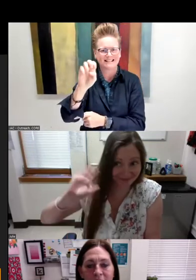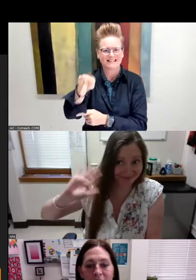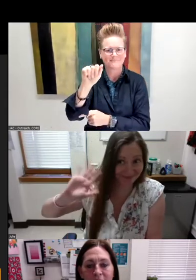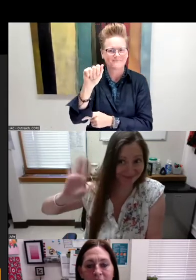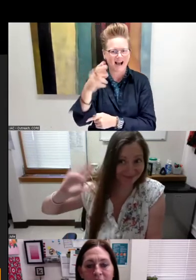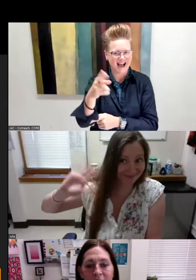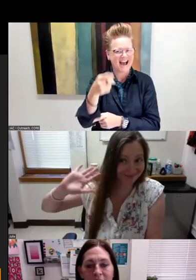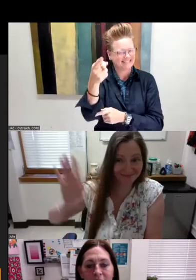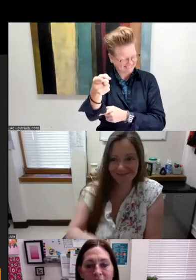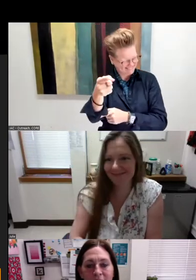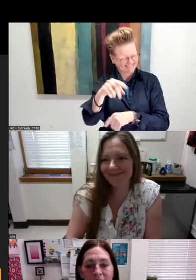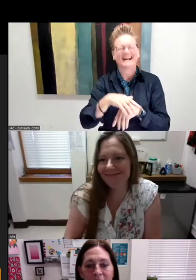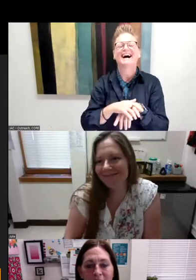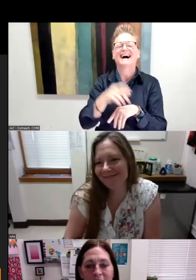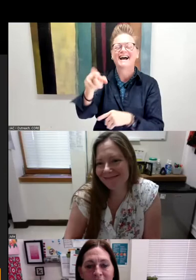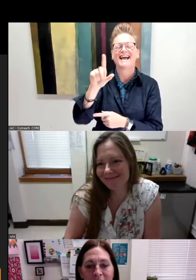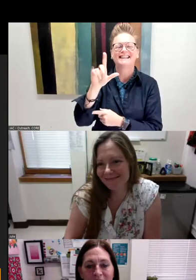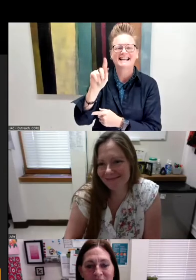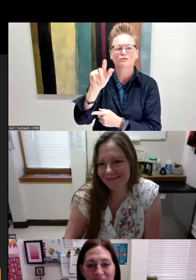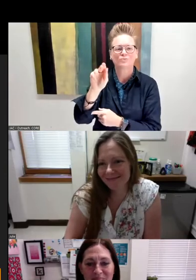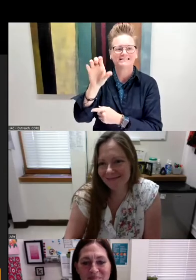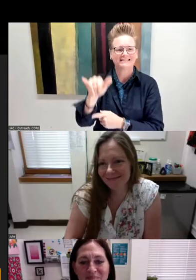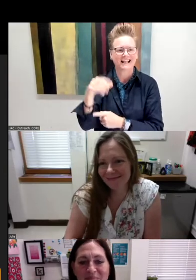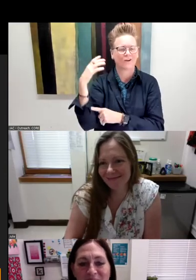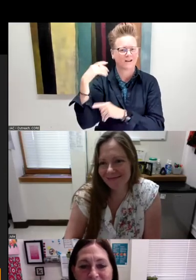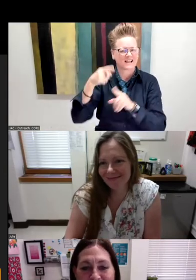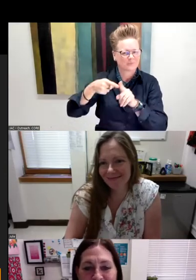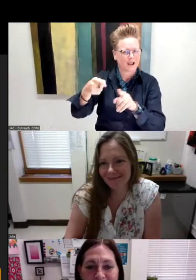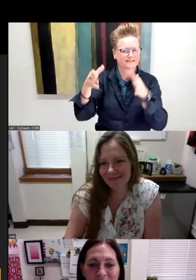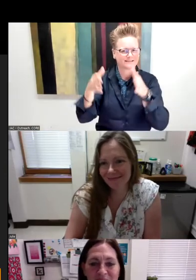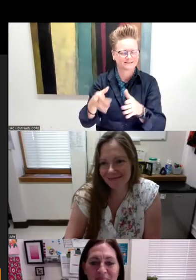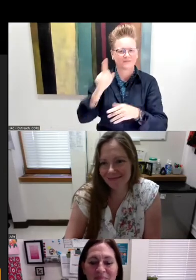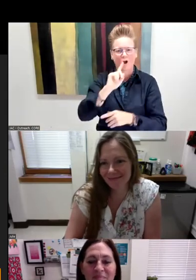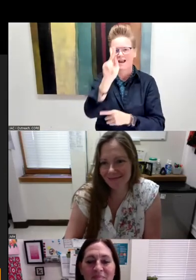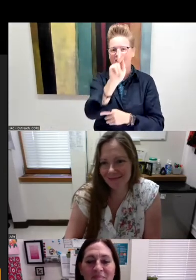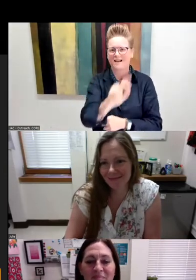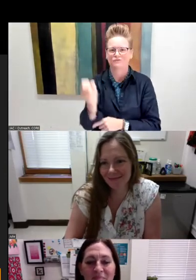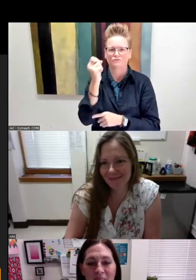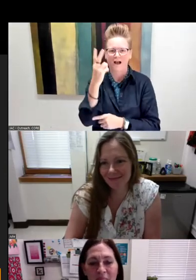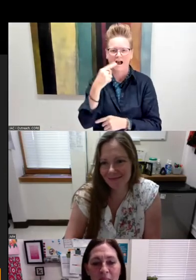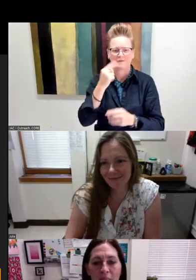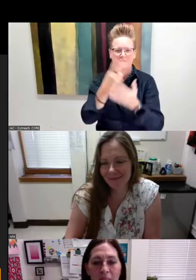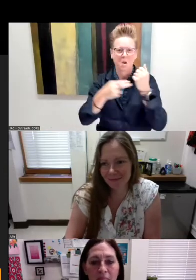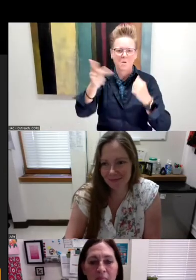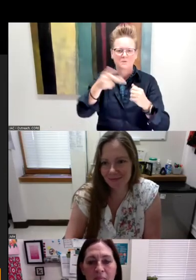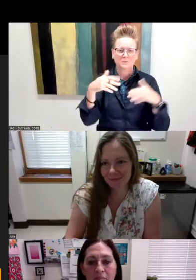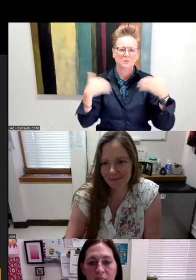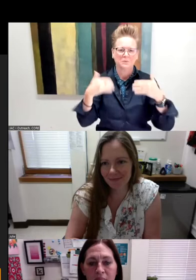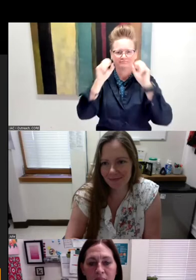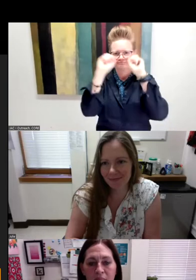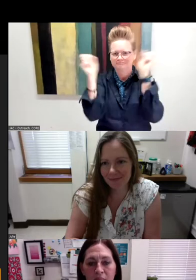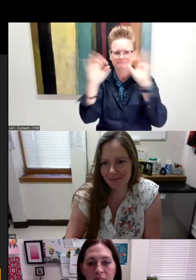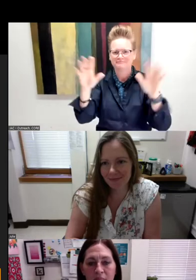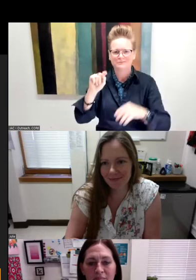coordinator. And we also have Julie Seppa, and she is the literacy specialist for K through